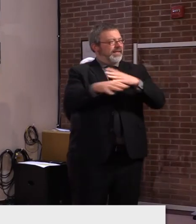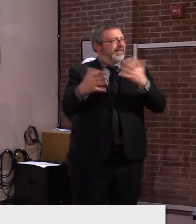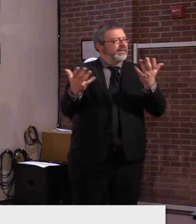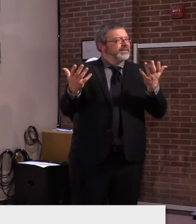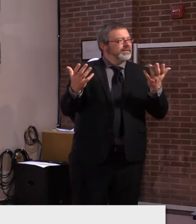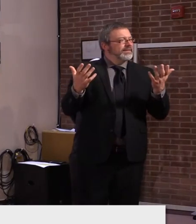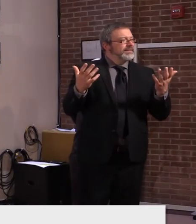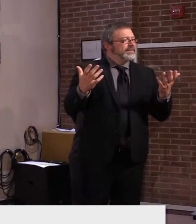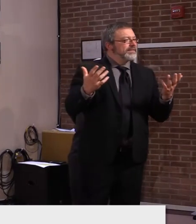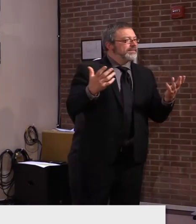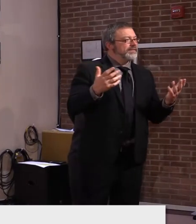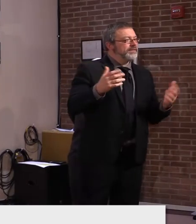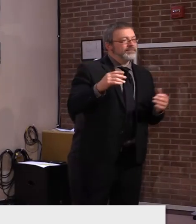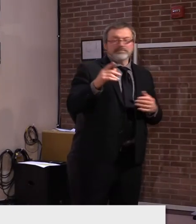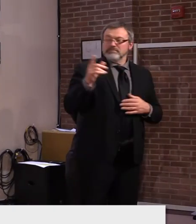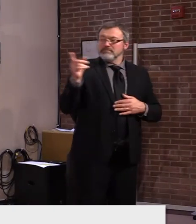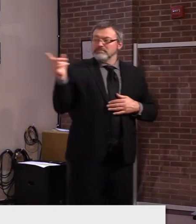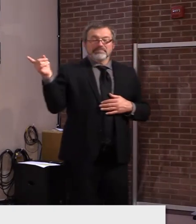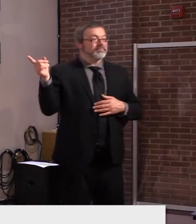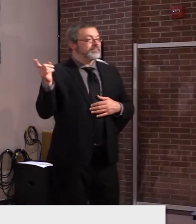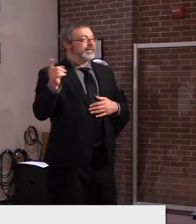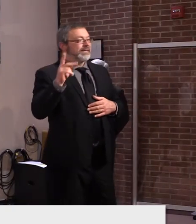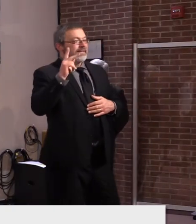factor? Dr. Kelso first, then Secretary Smith.